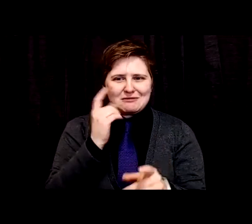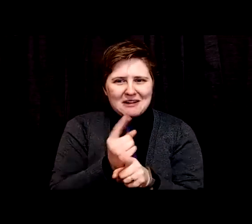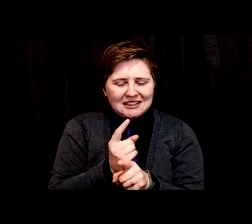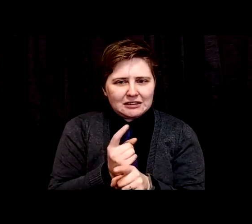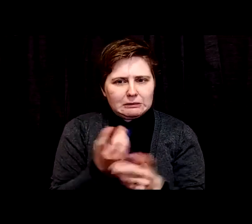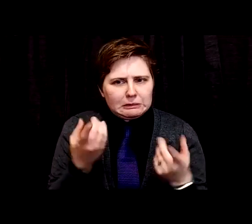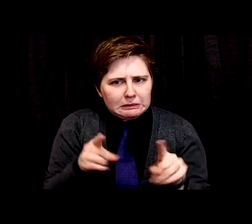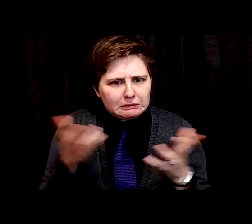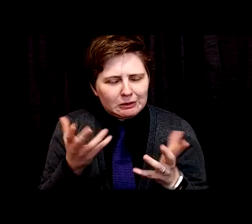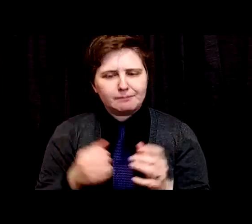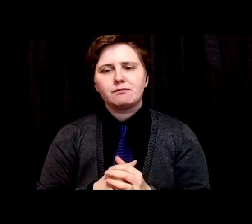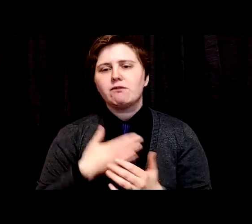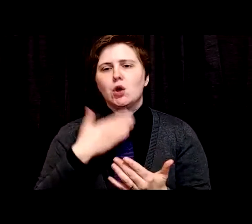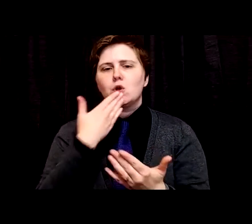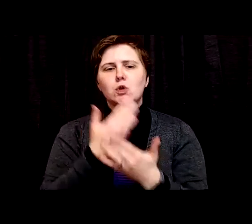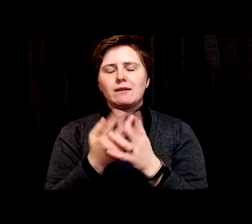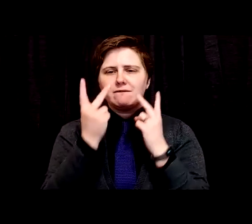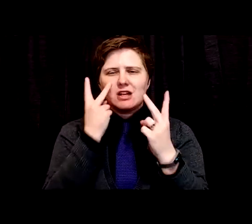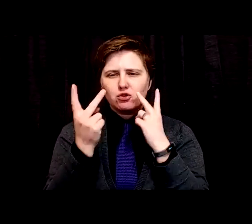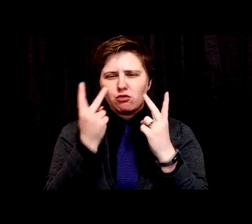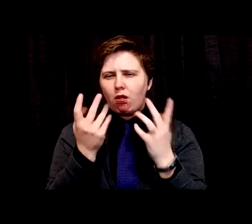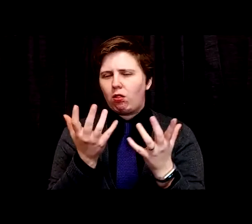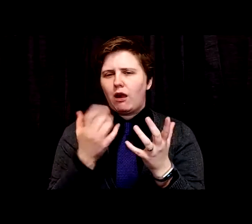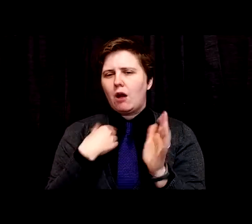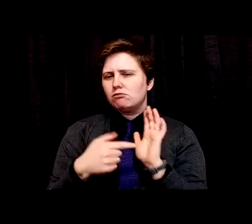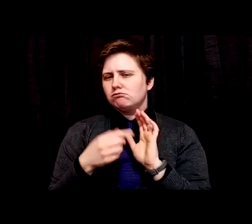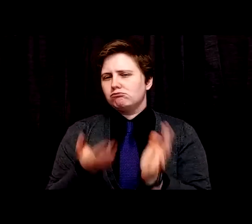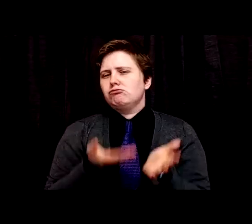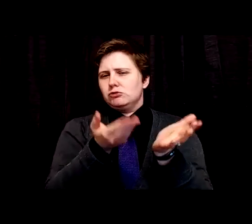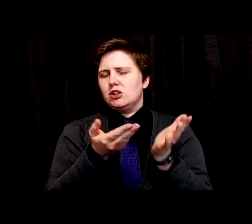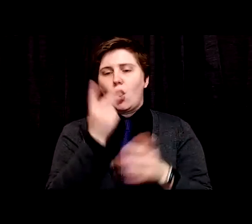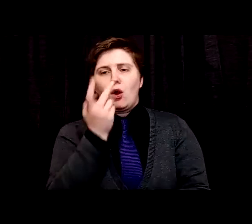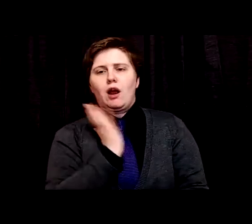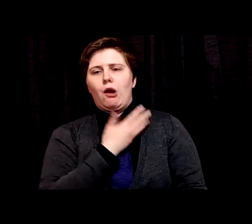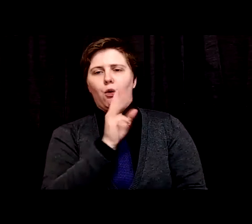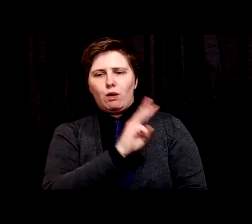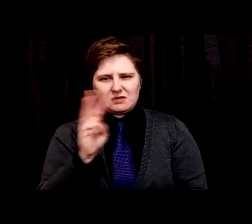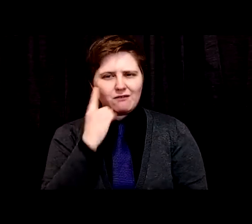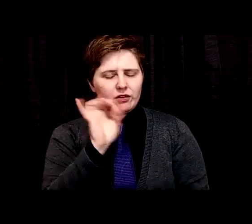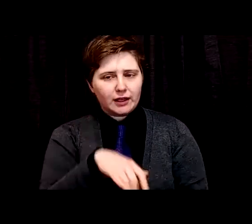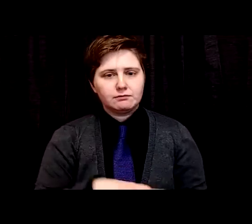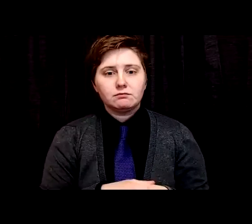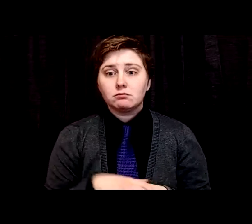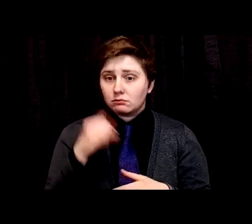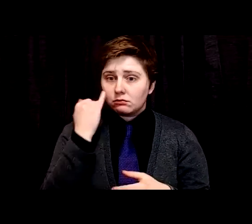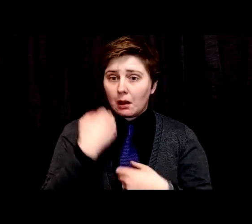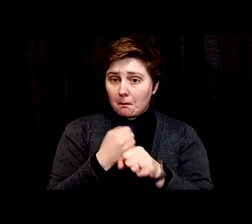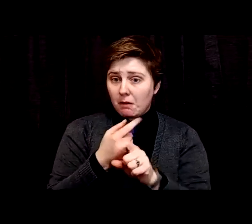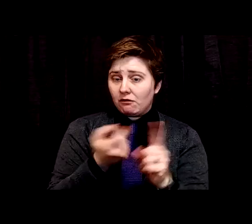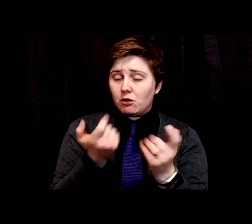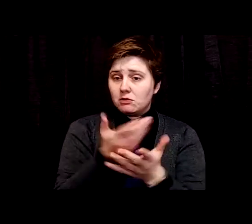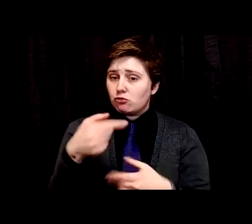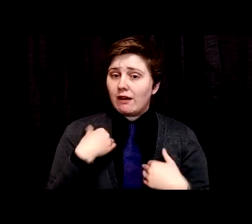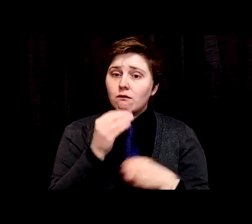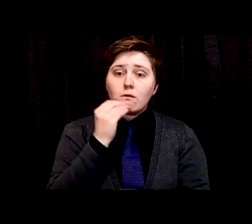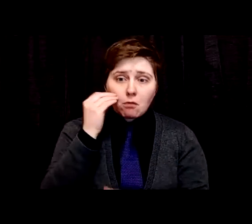could happen? So there's a real good visual that I would direct you back to our website on. Make cloth face mask coverings from household items,